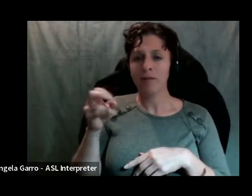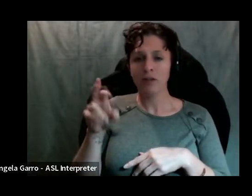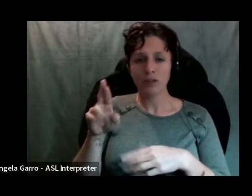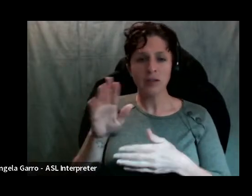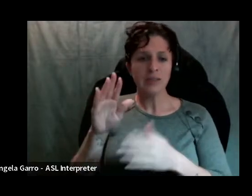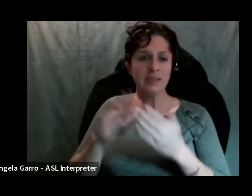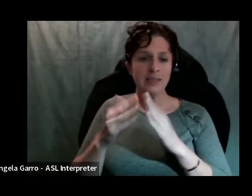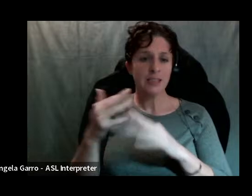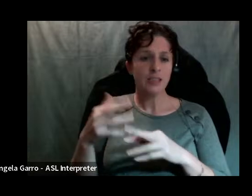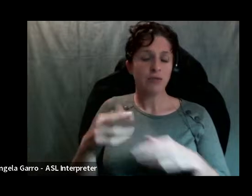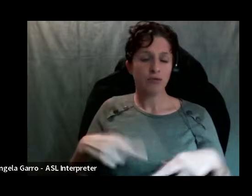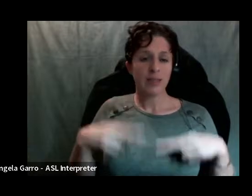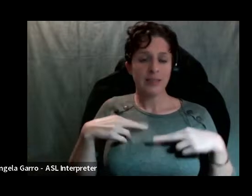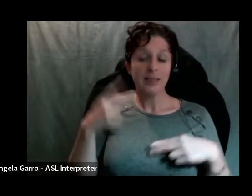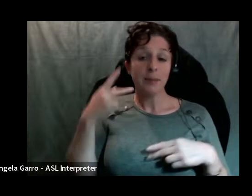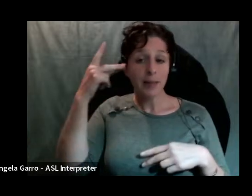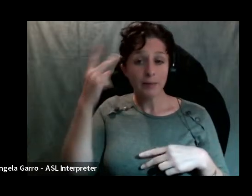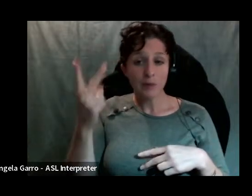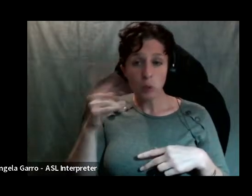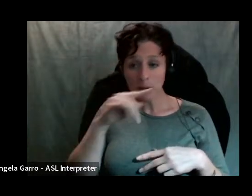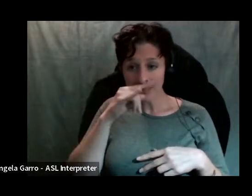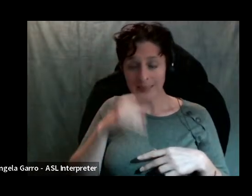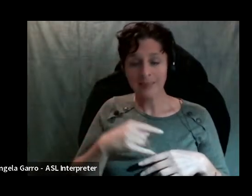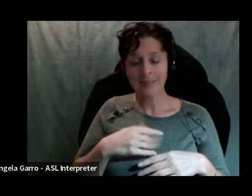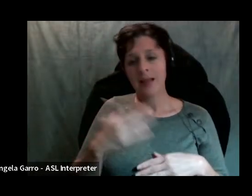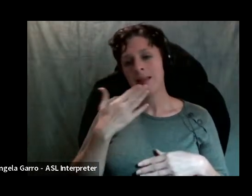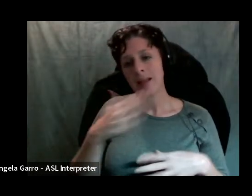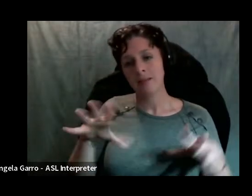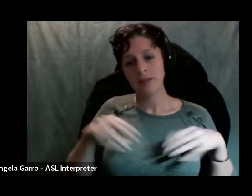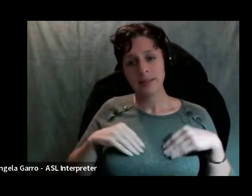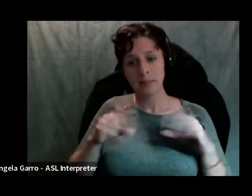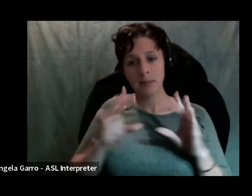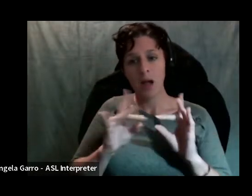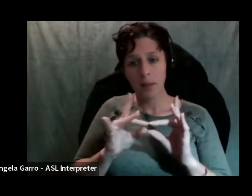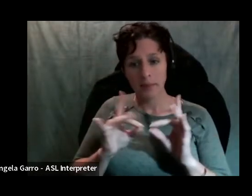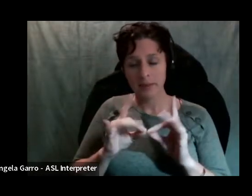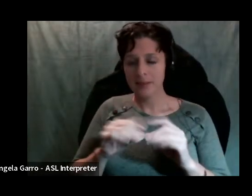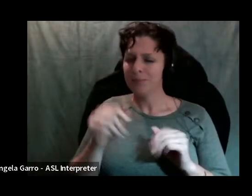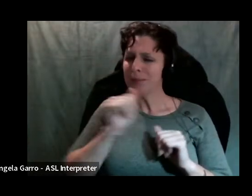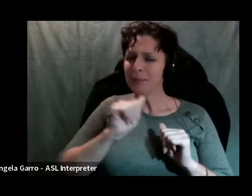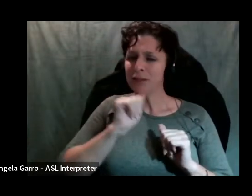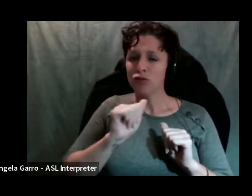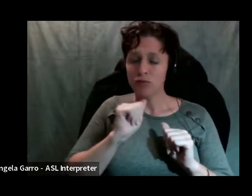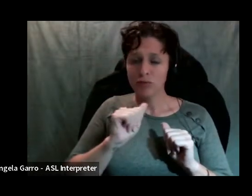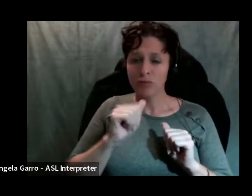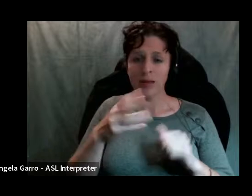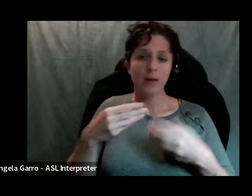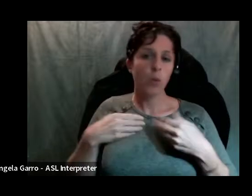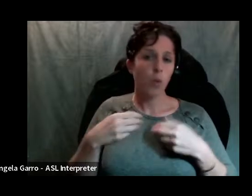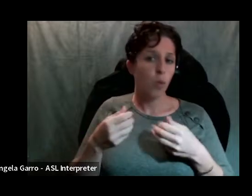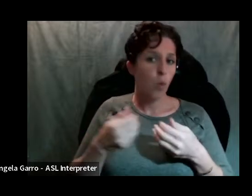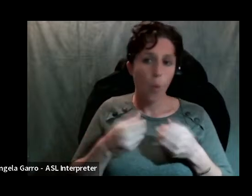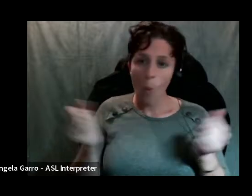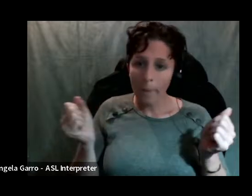a parent for two kids. Thank you for taking comments and being so patient and being open